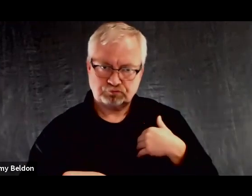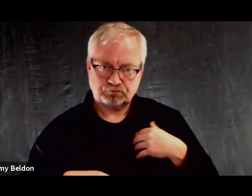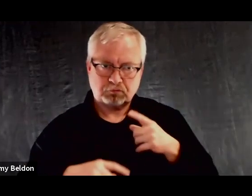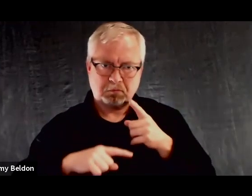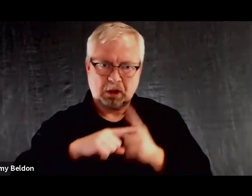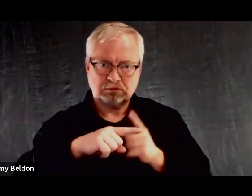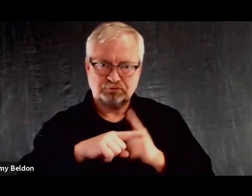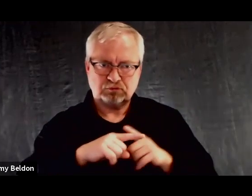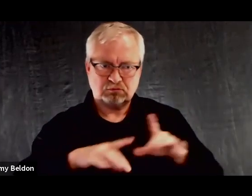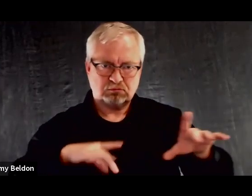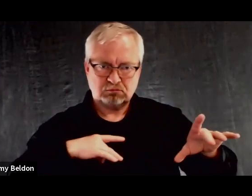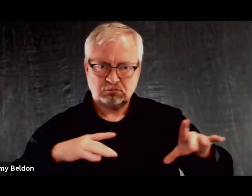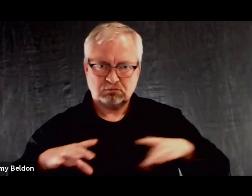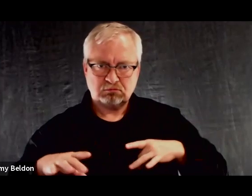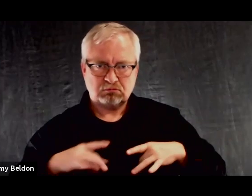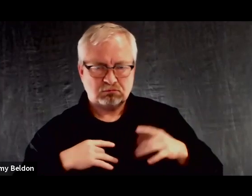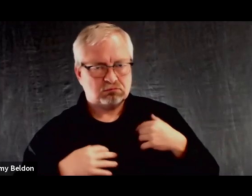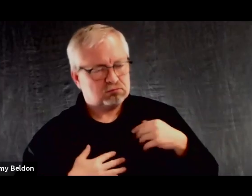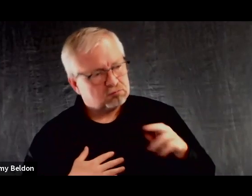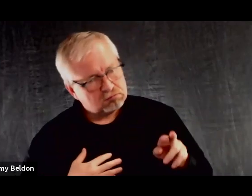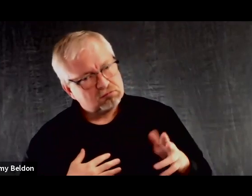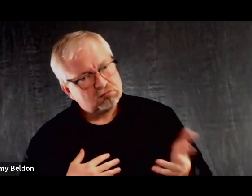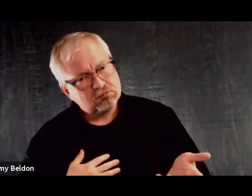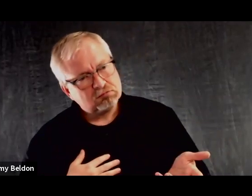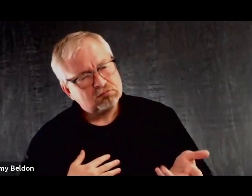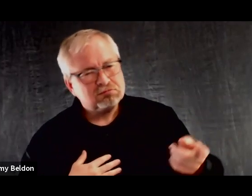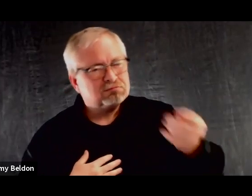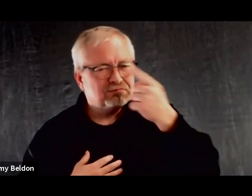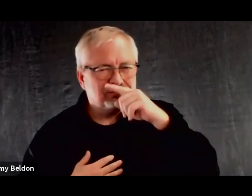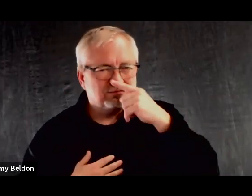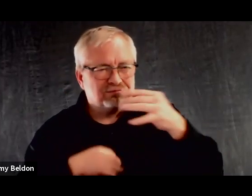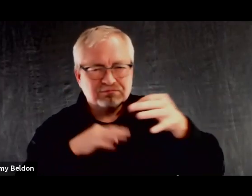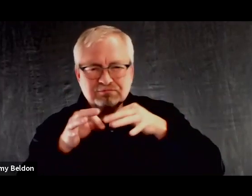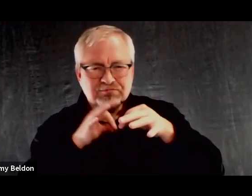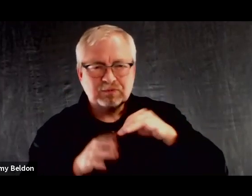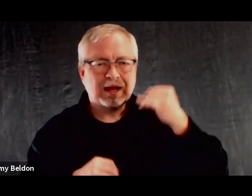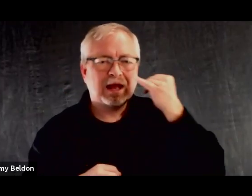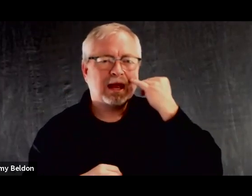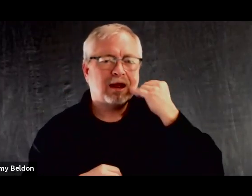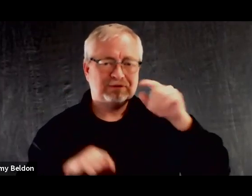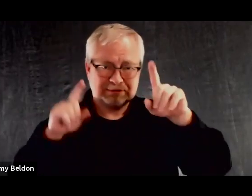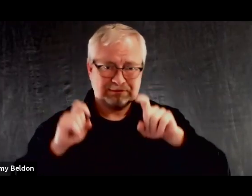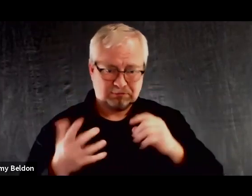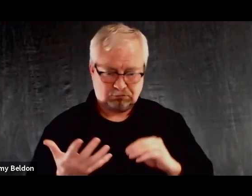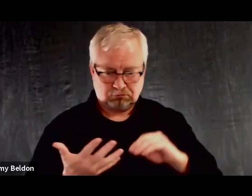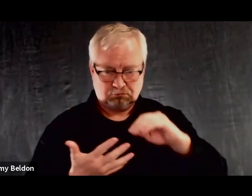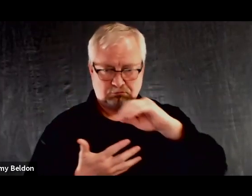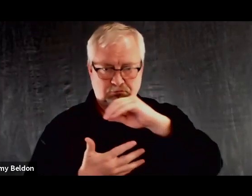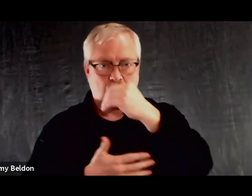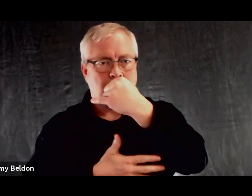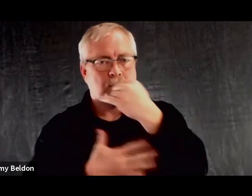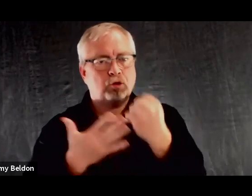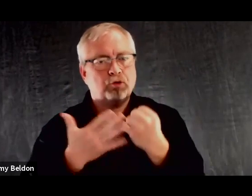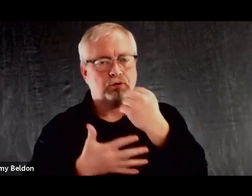that situation might look like here in Minnesota, given the testing priorities and testing shortages. Like, how